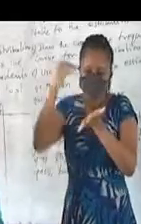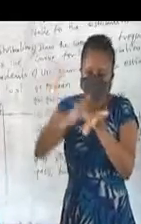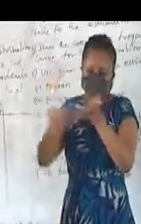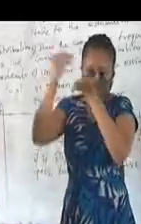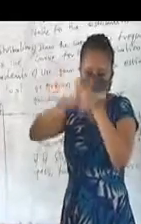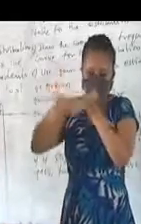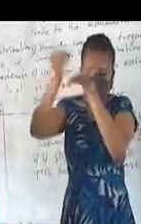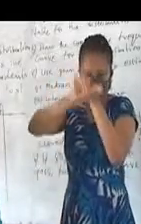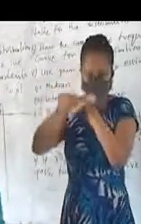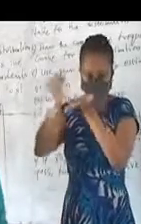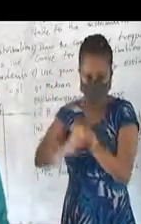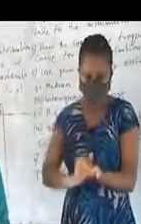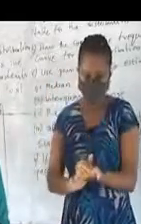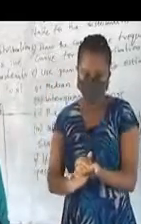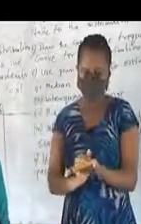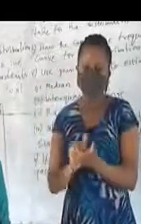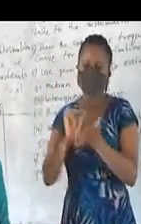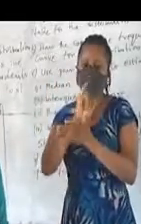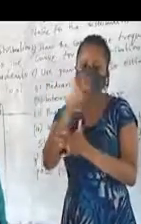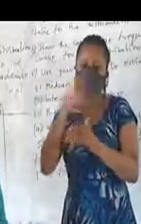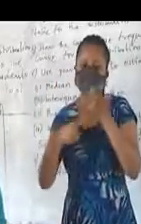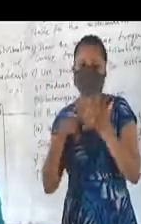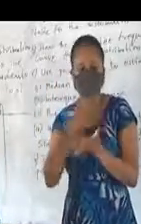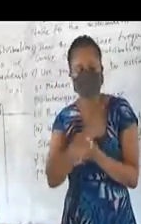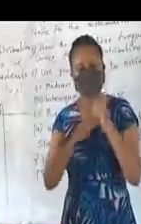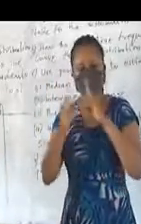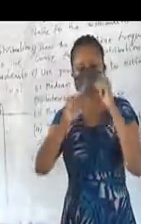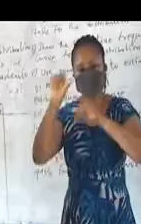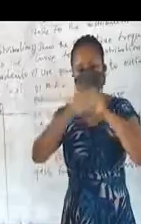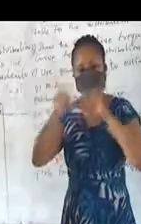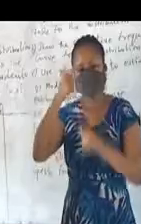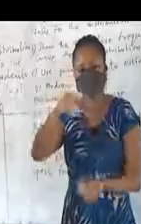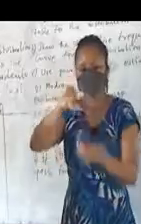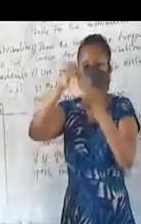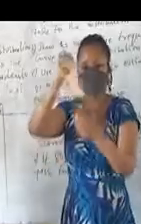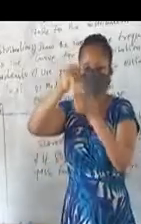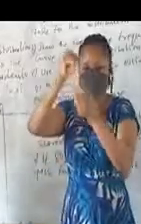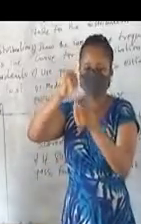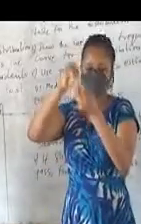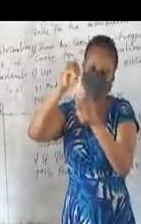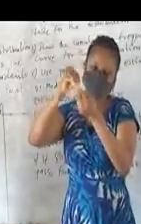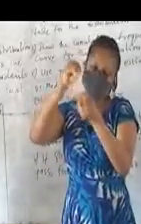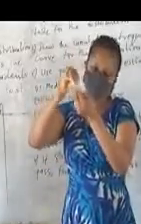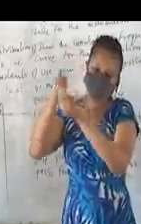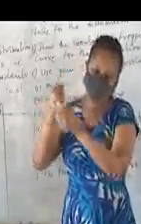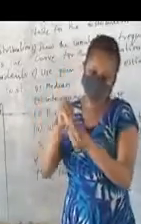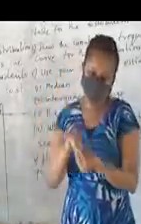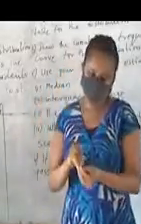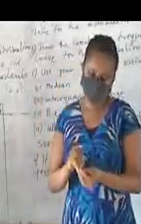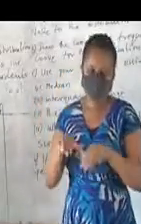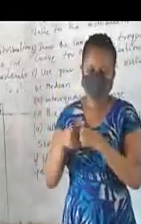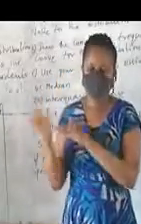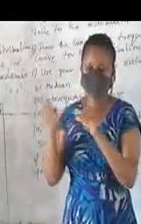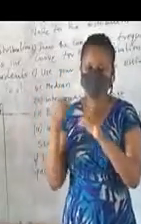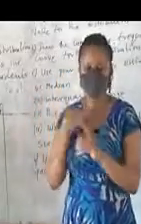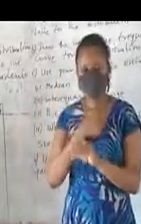of the frequency. That is what we refer to as a cumulative frequency. How do we do that? You take